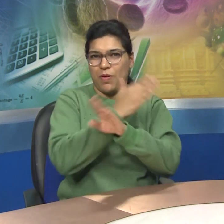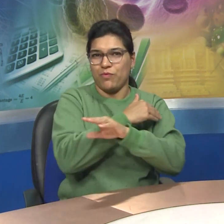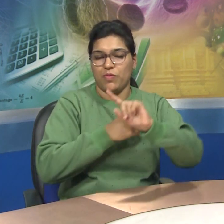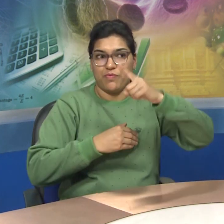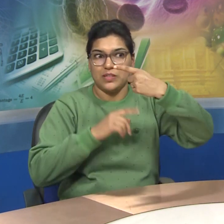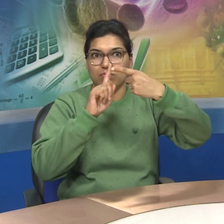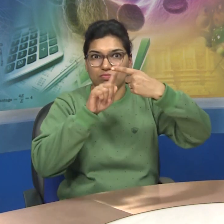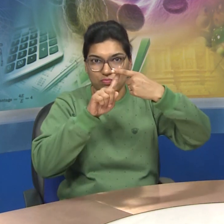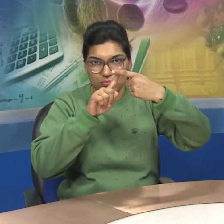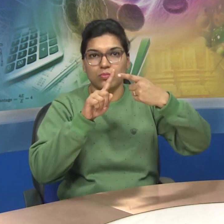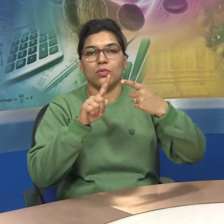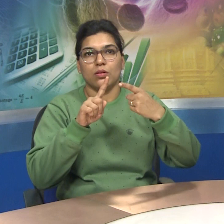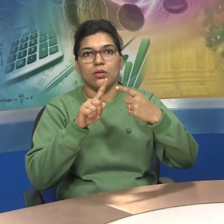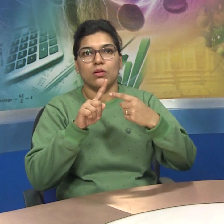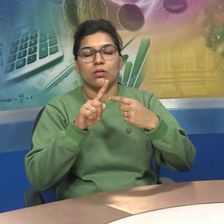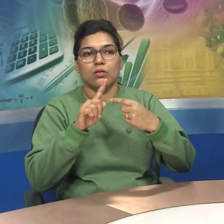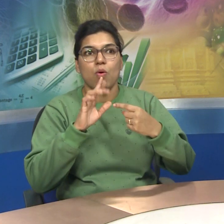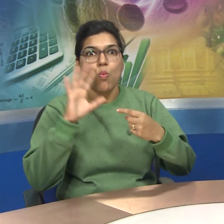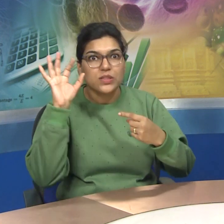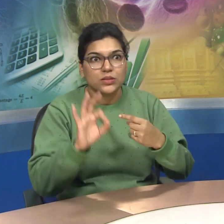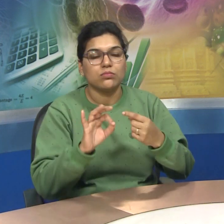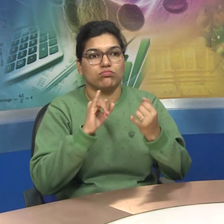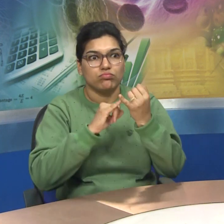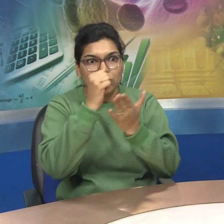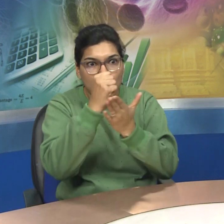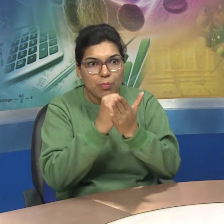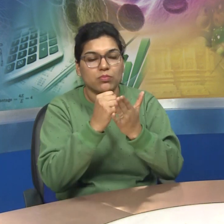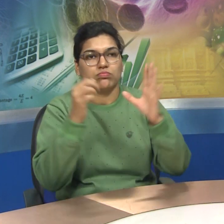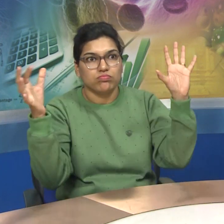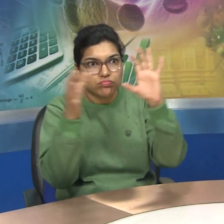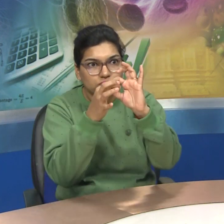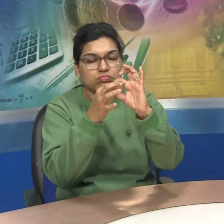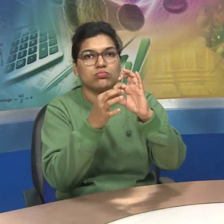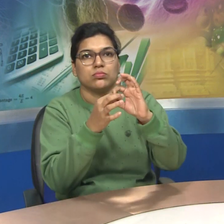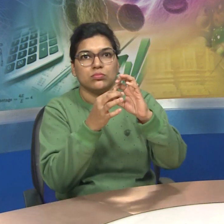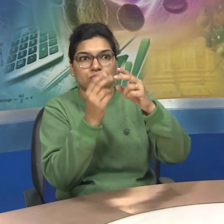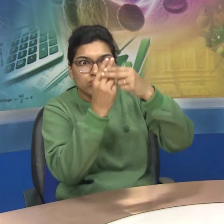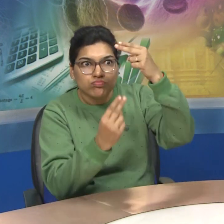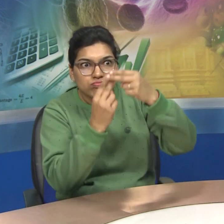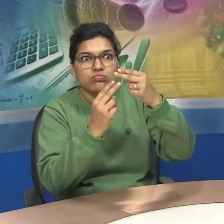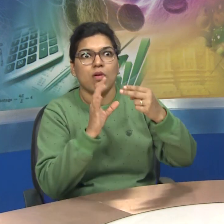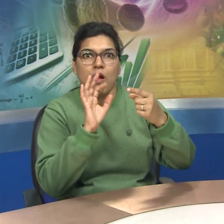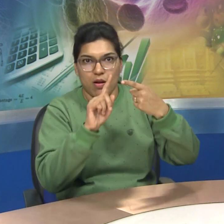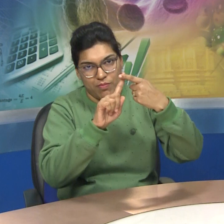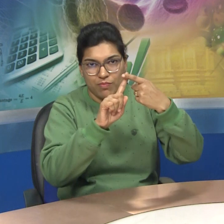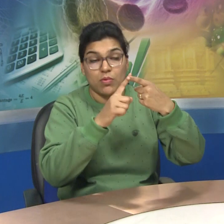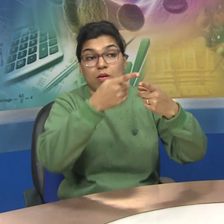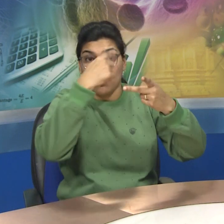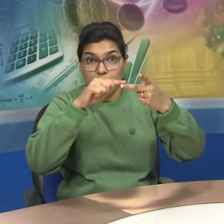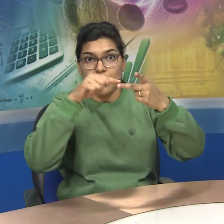We already have discussed in our previous video about the primary sources of information, secondary